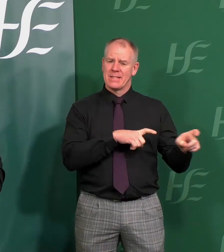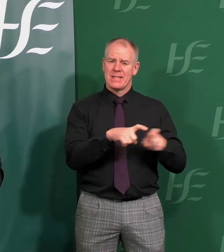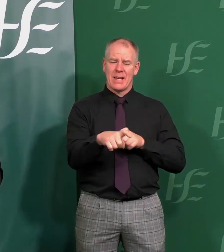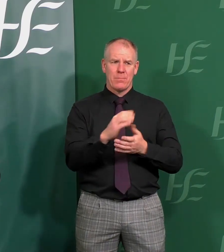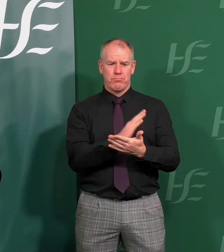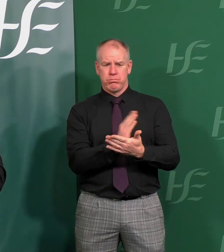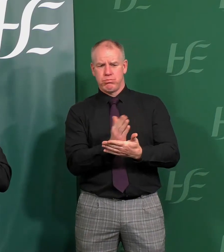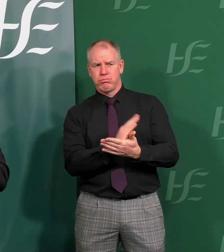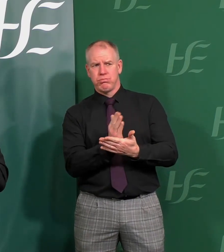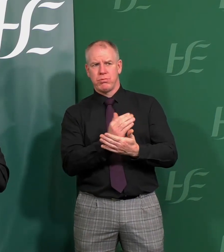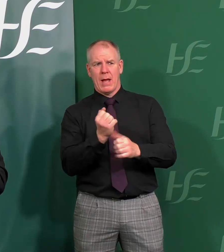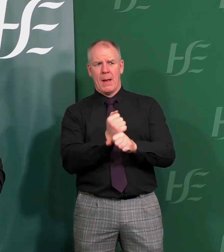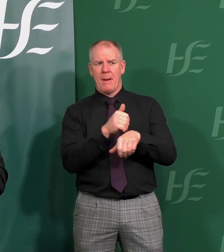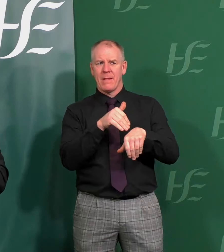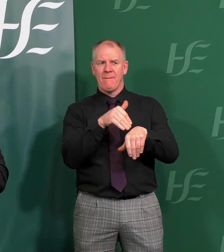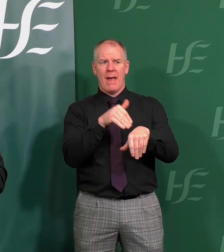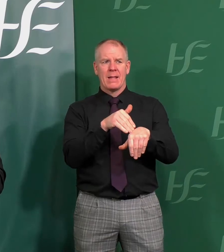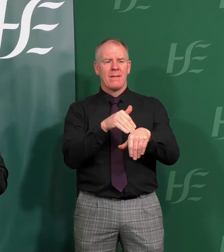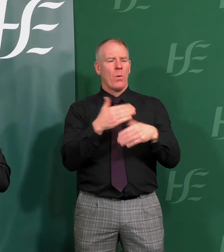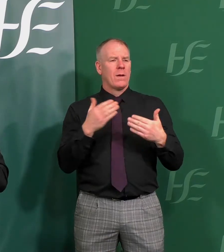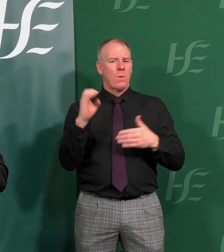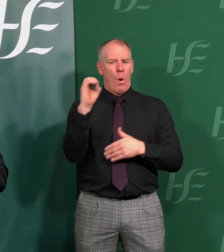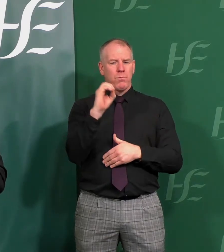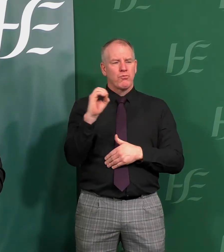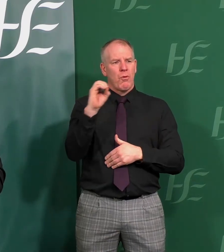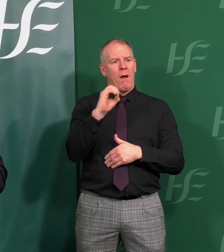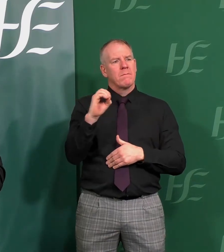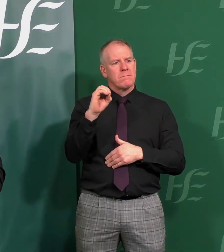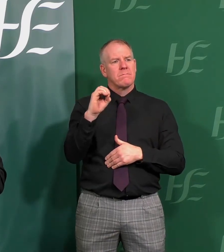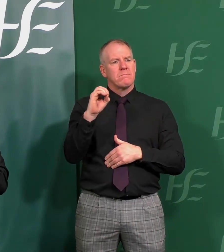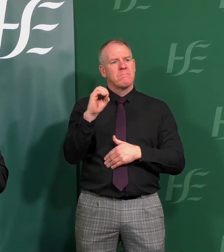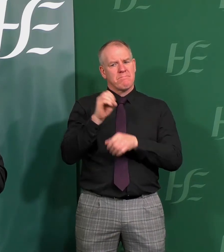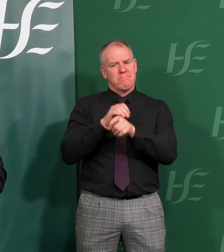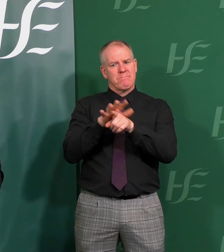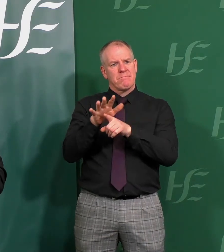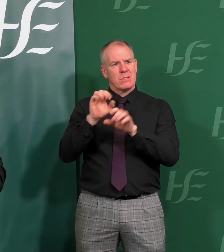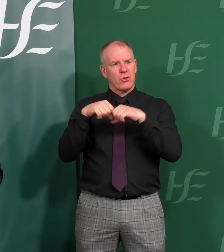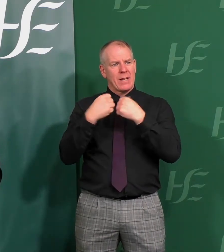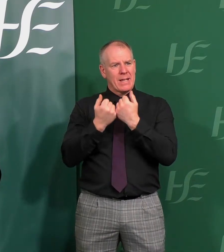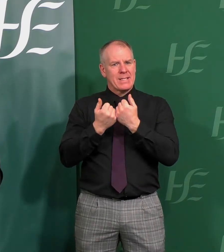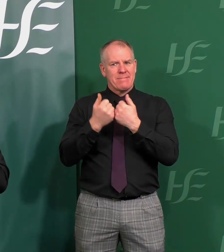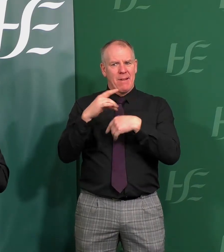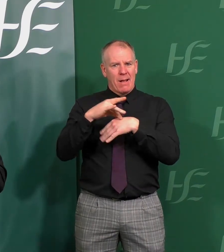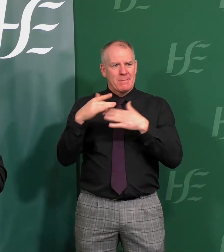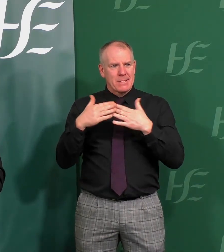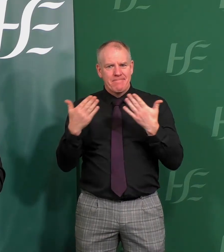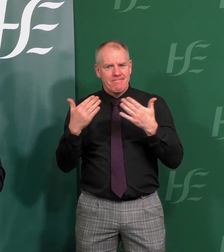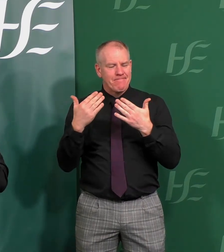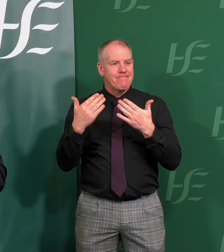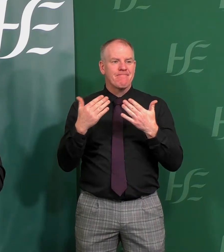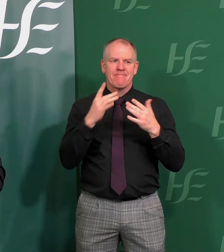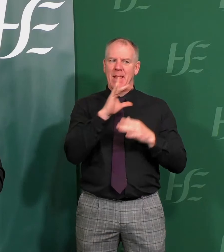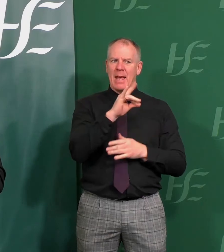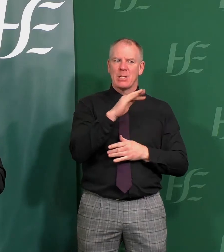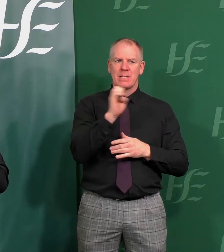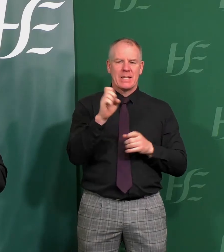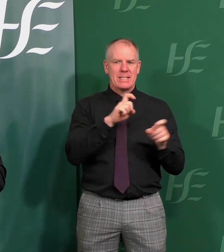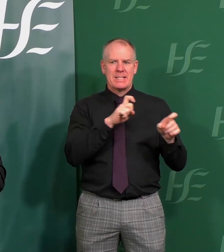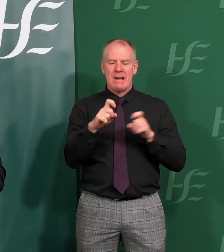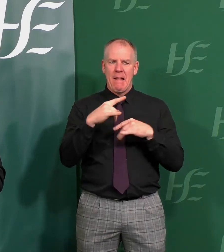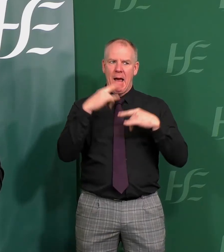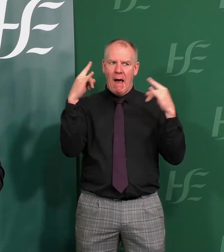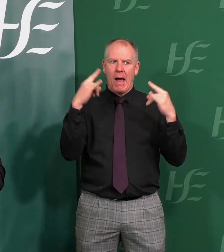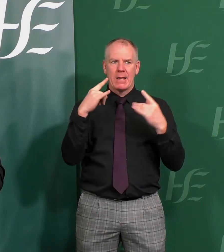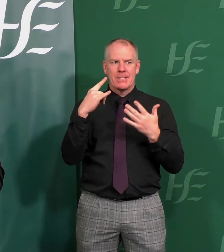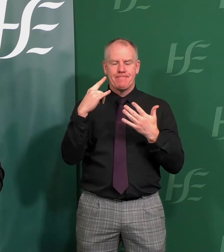period in terms of the impacts of Omicron. And from a HSE perspective, we remain on kind of high alert in terms of the impacts, particularly